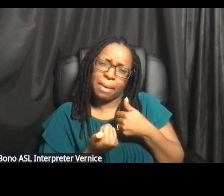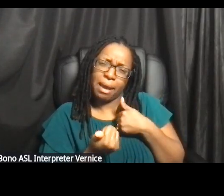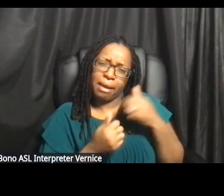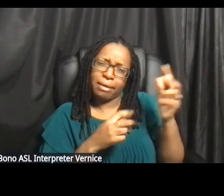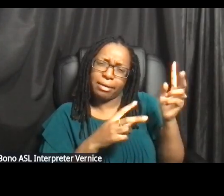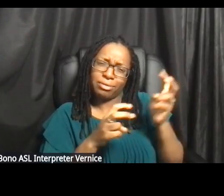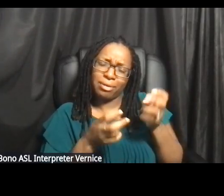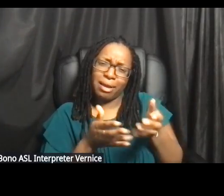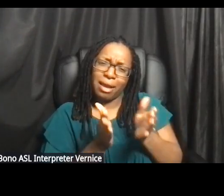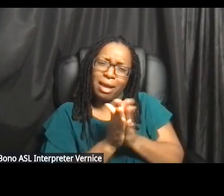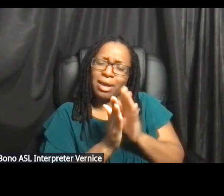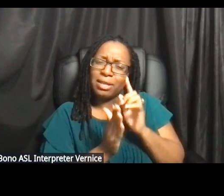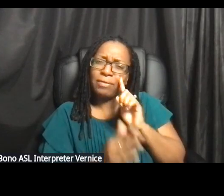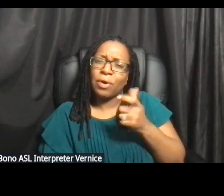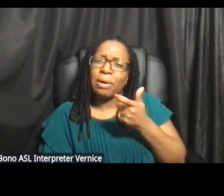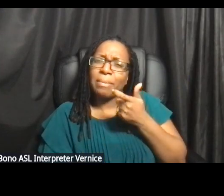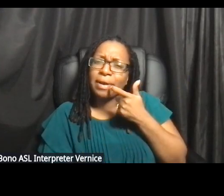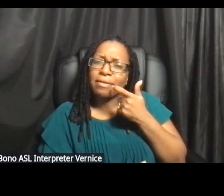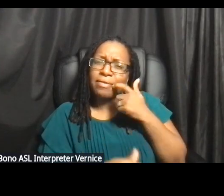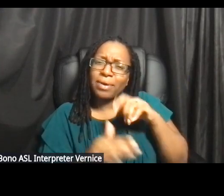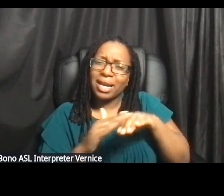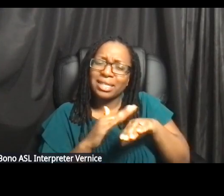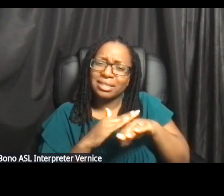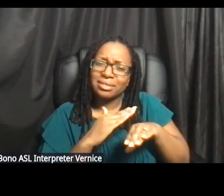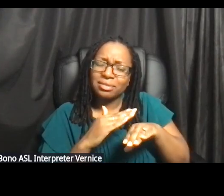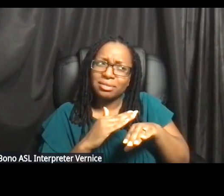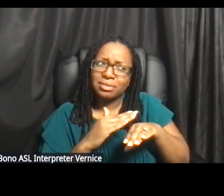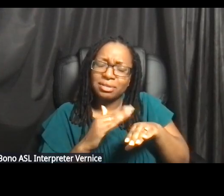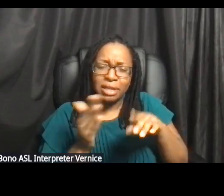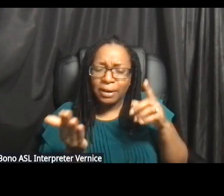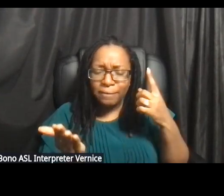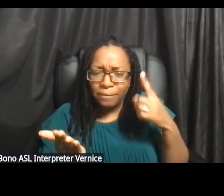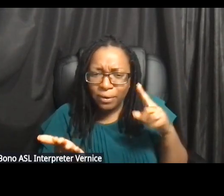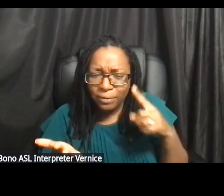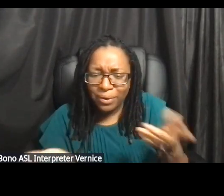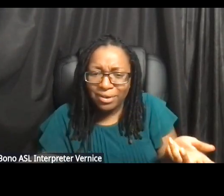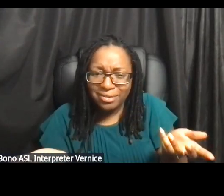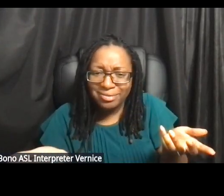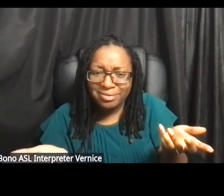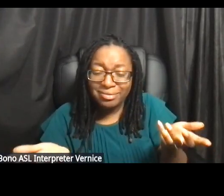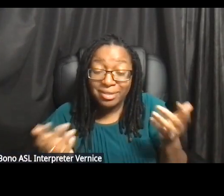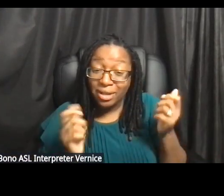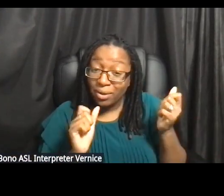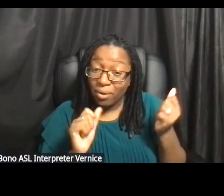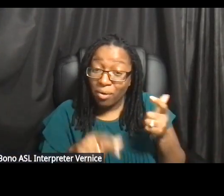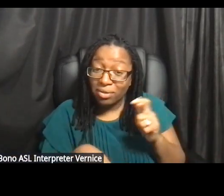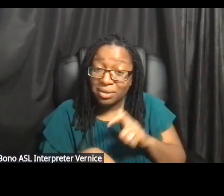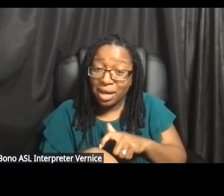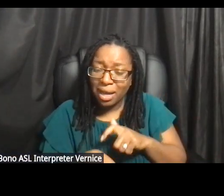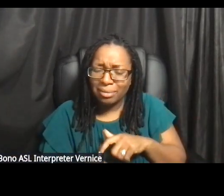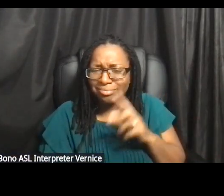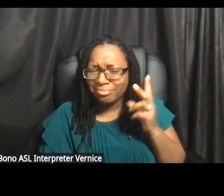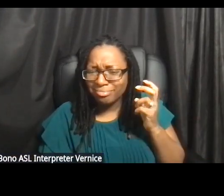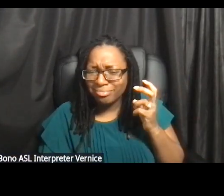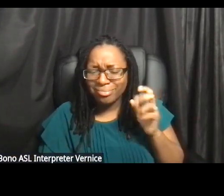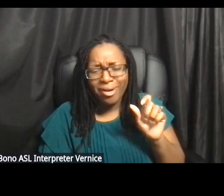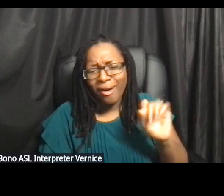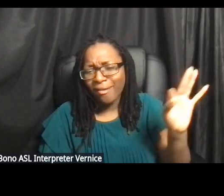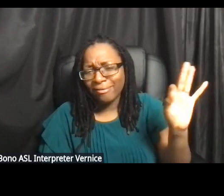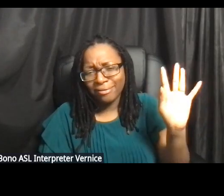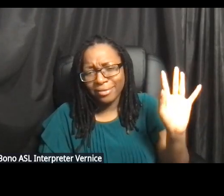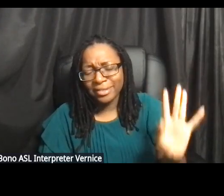for microphone access. Why does it need microphone access? Does it need microphone access all the time? Probably not. You can turn that off. You can turn that